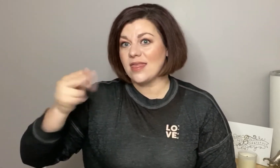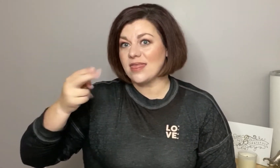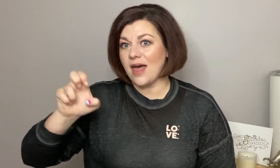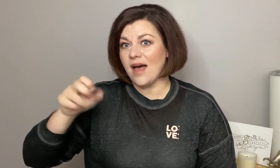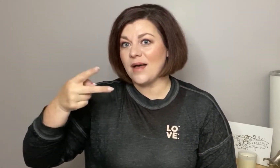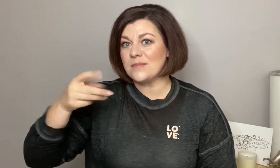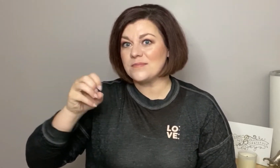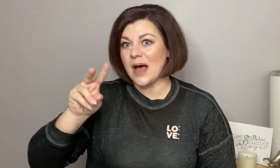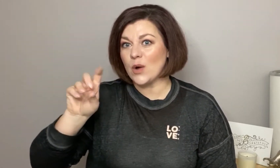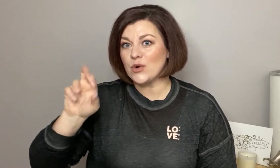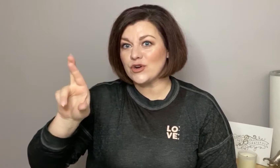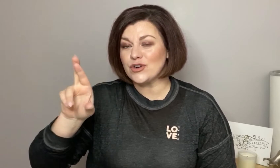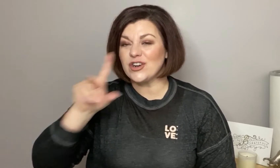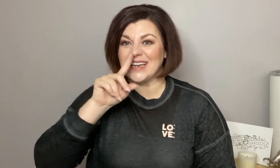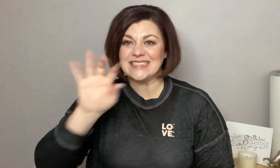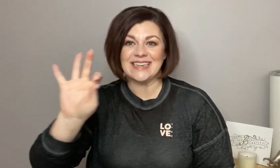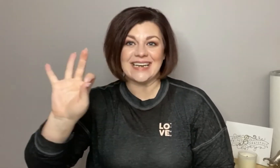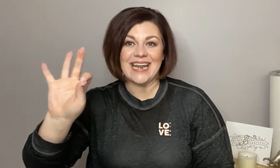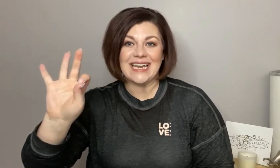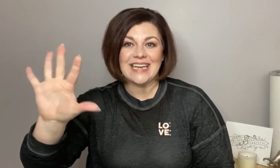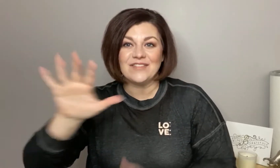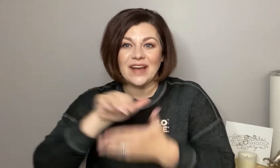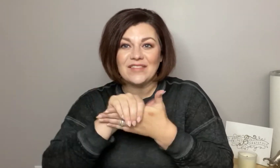Expensive. The powder itself is